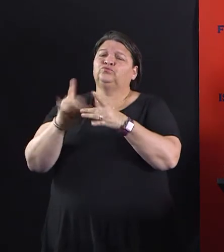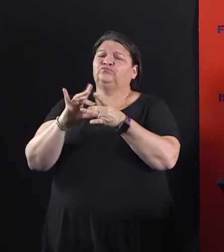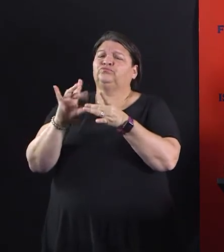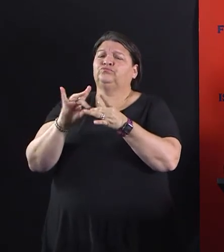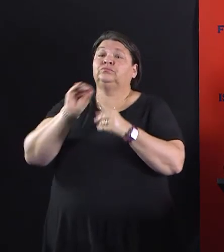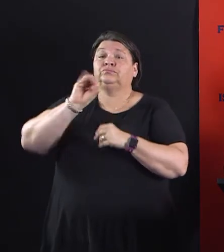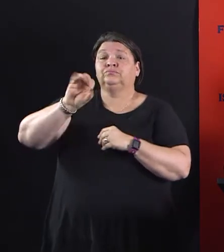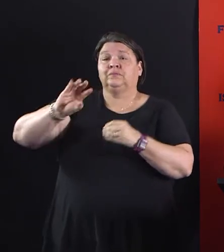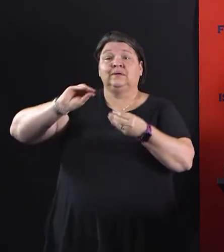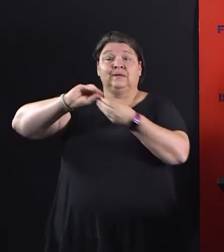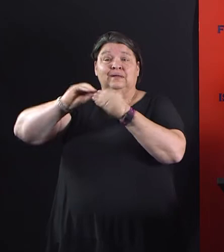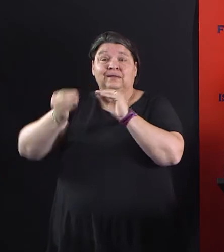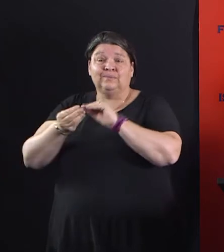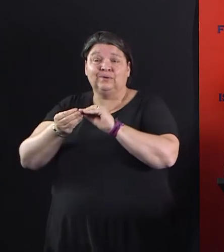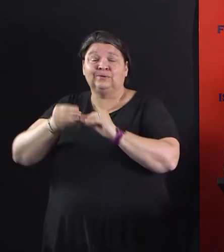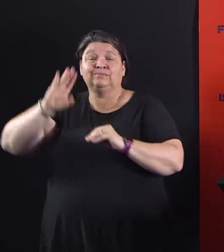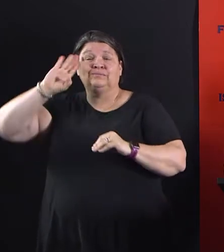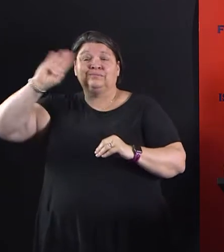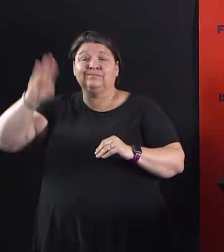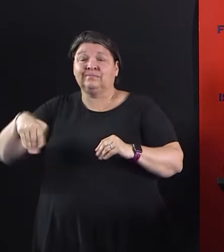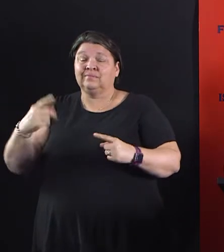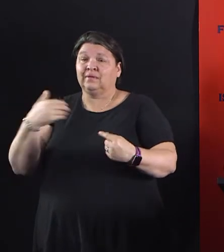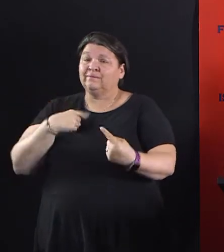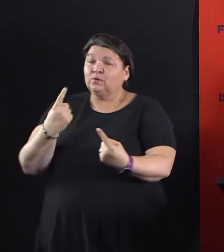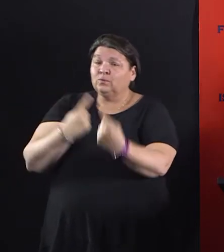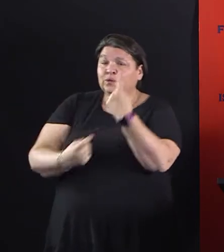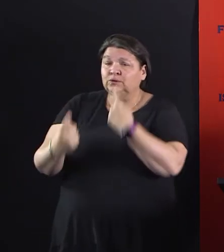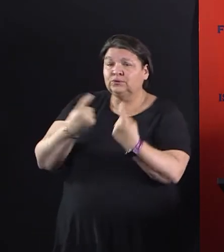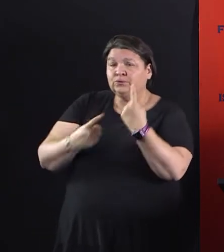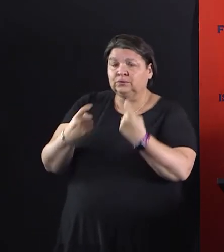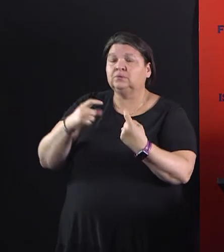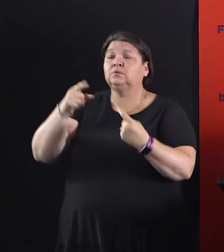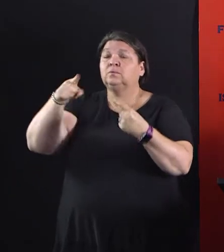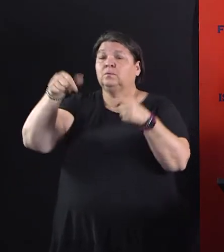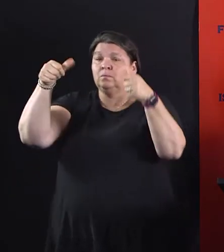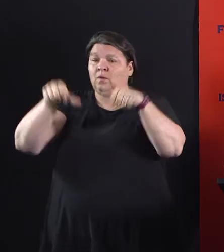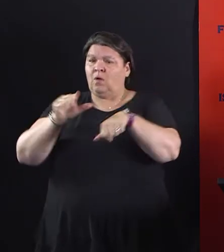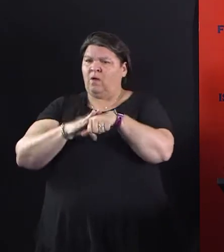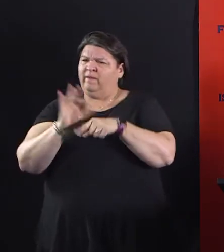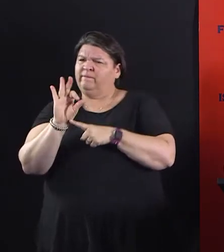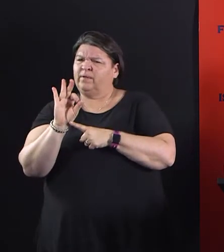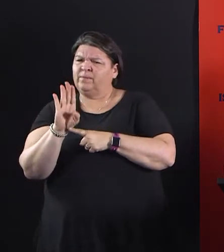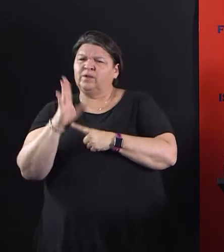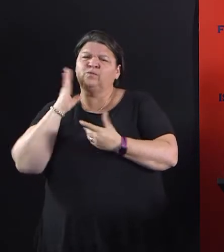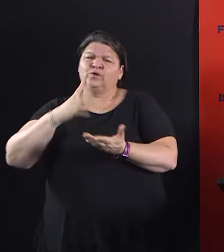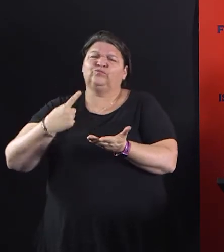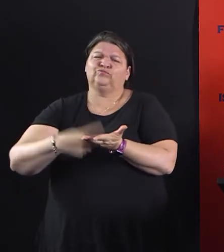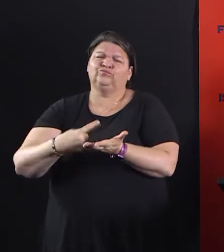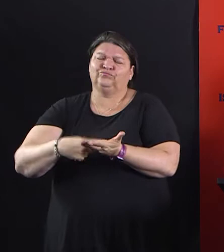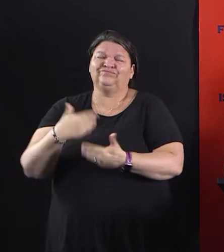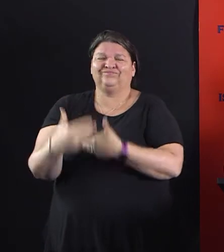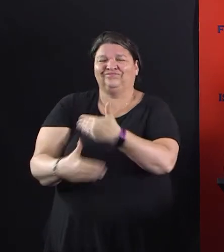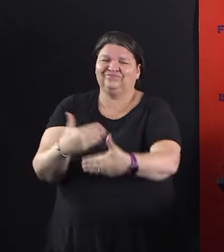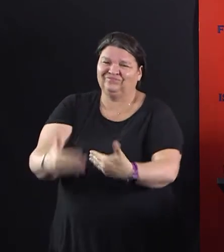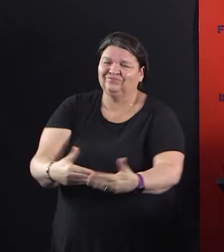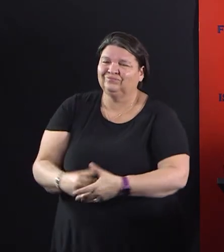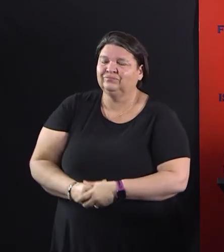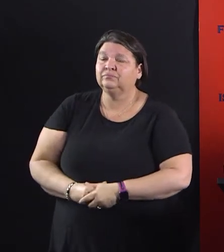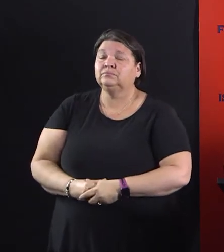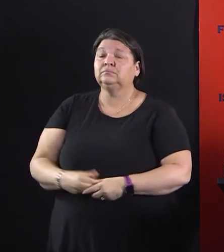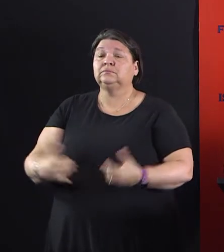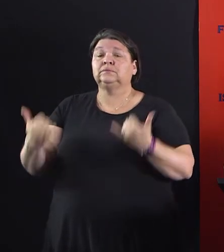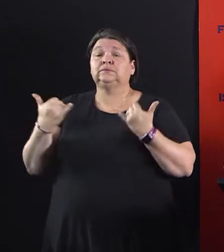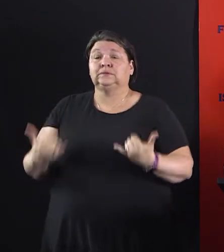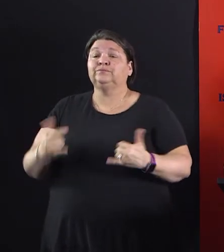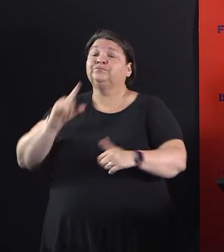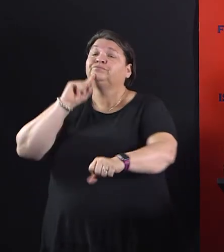some questions that you submitted on Facebook today. So today, I'll just jump right in. The numbers are 94 cases in Fort Worth